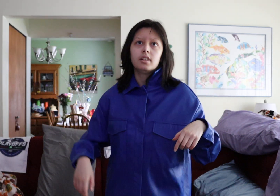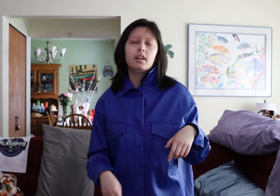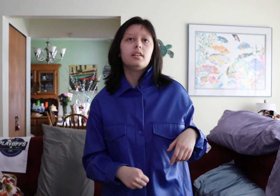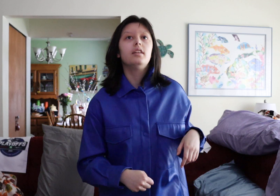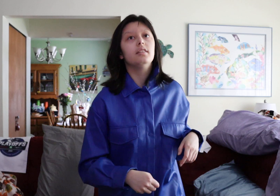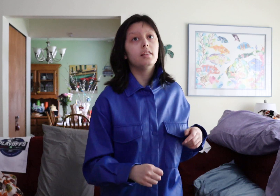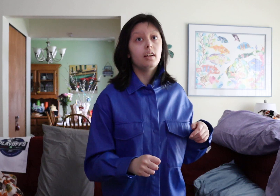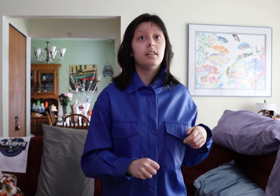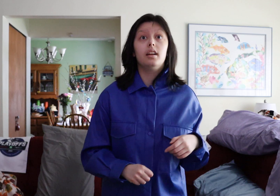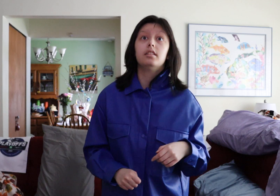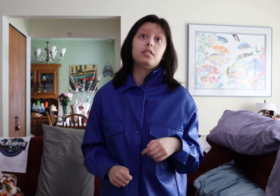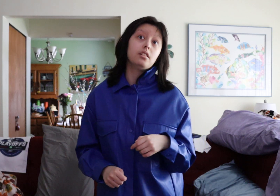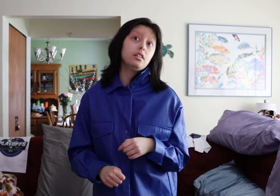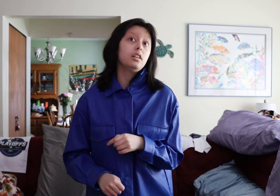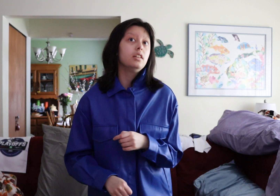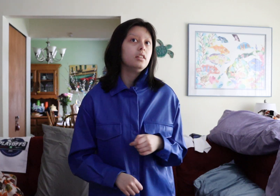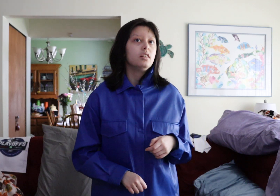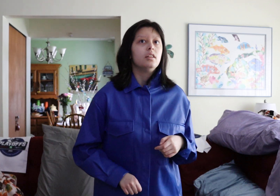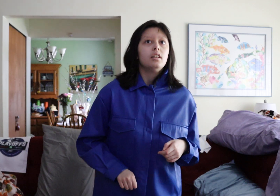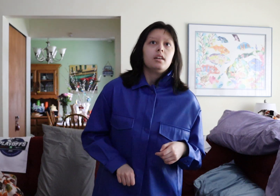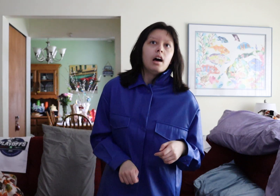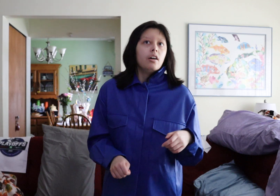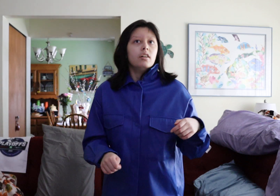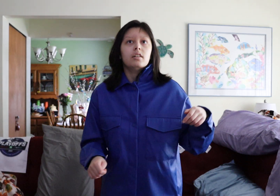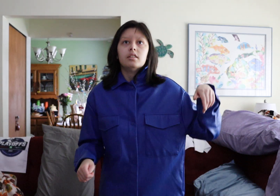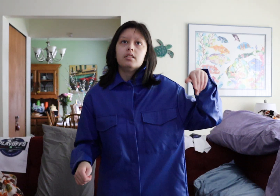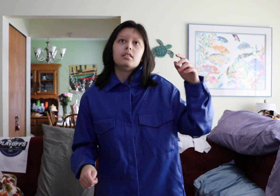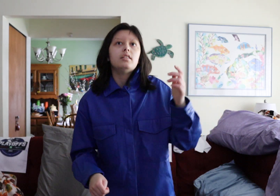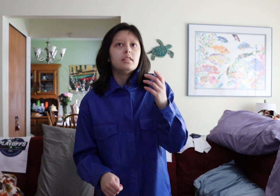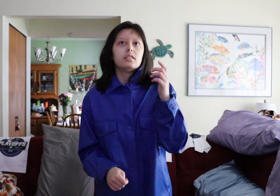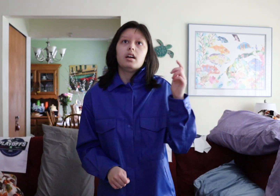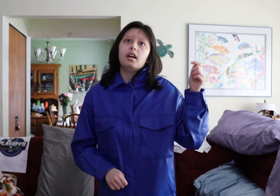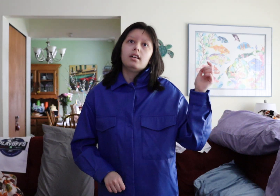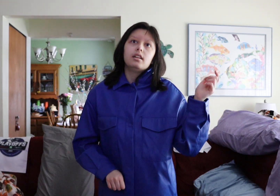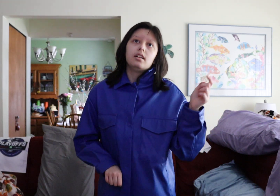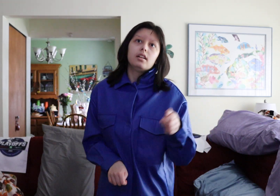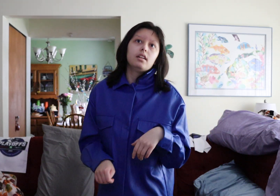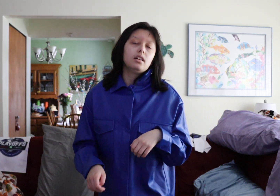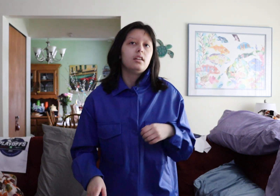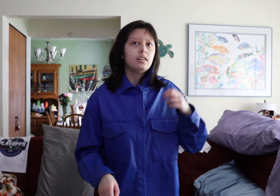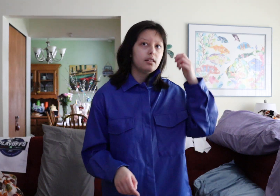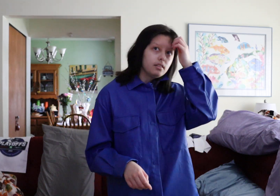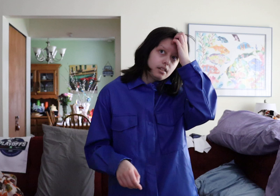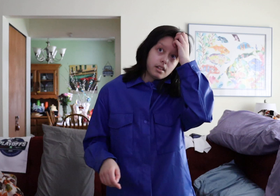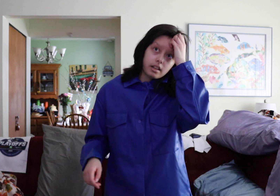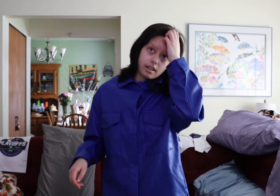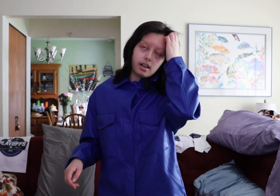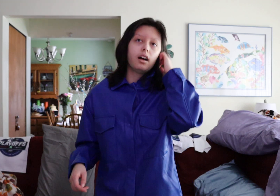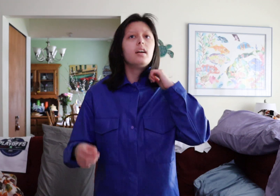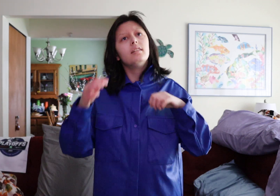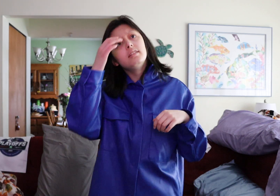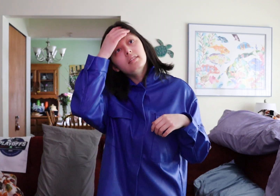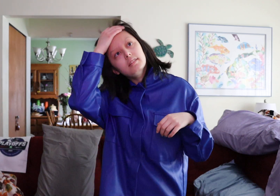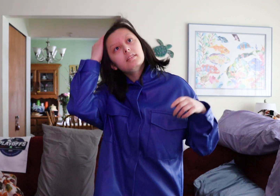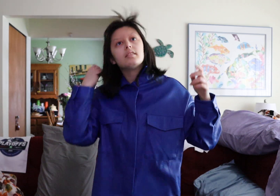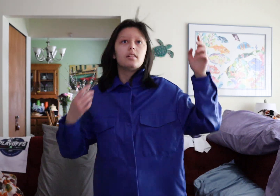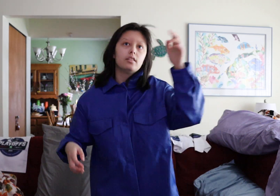wind starts to inspire me, bringing me together, makes me feel it Yeah better